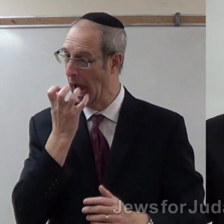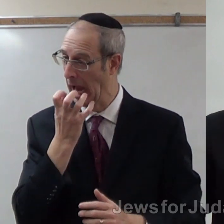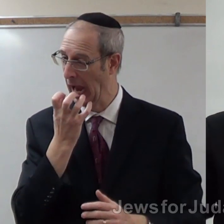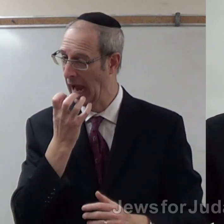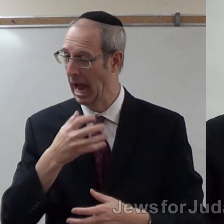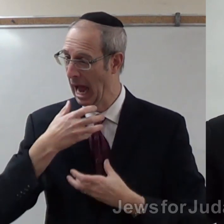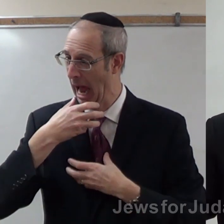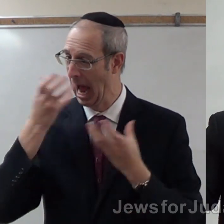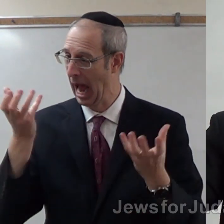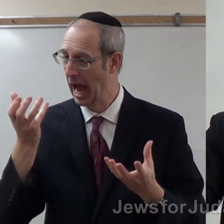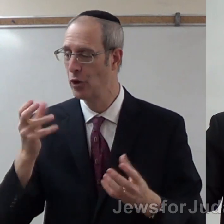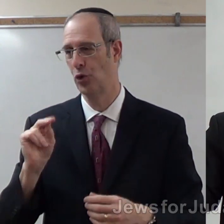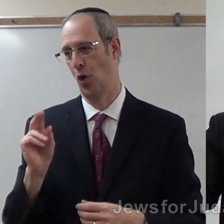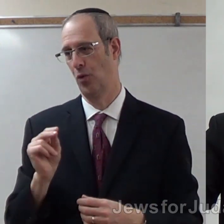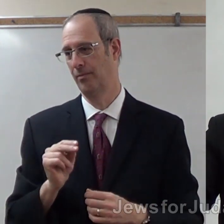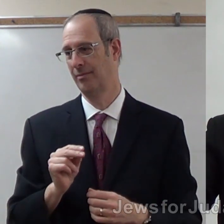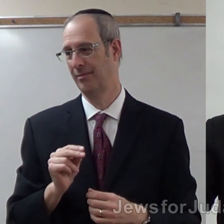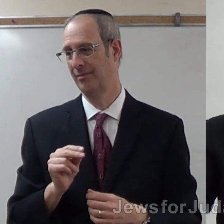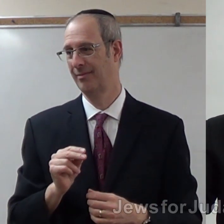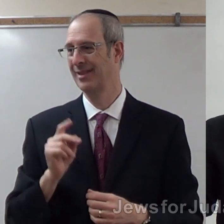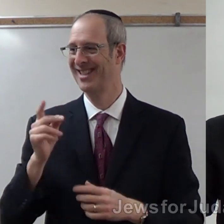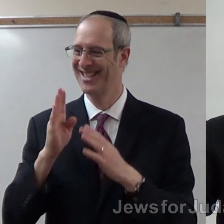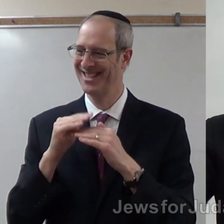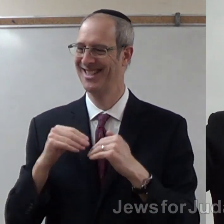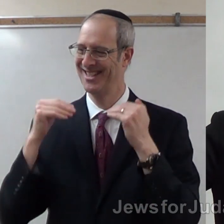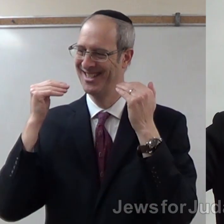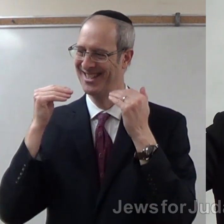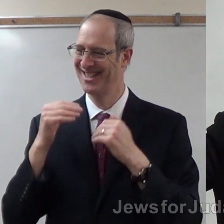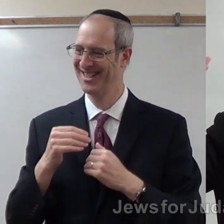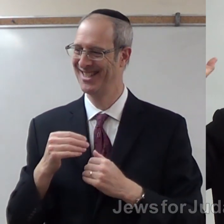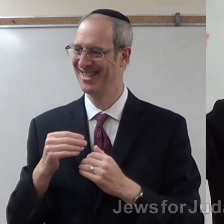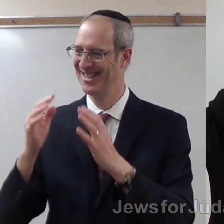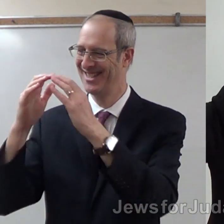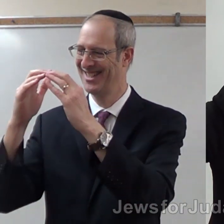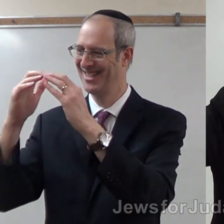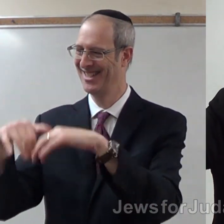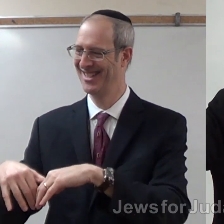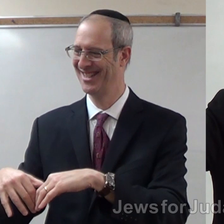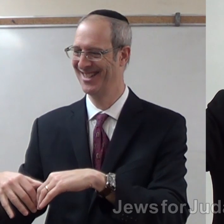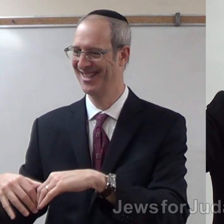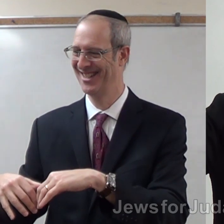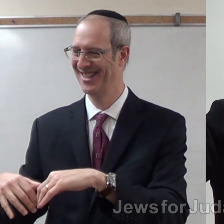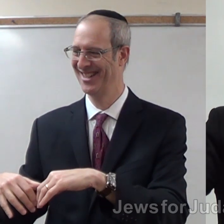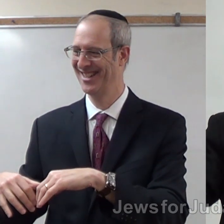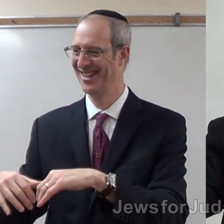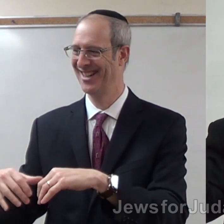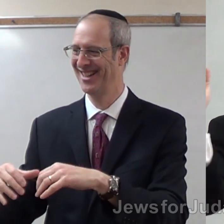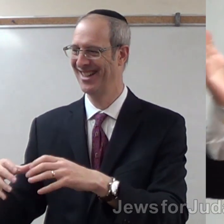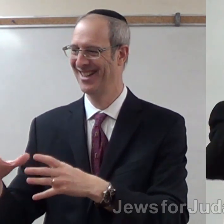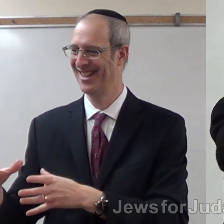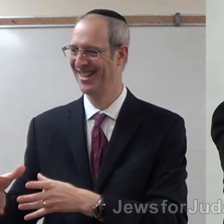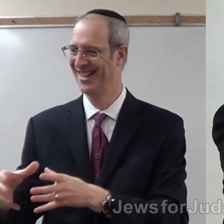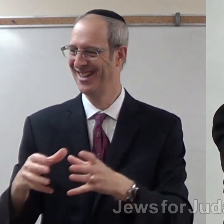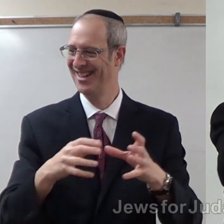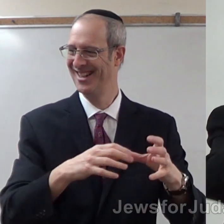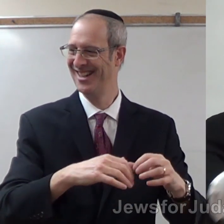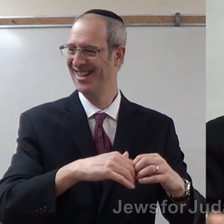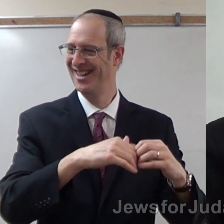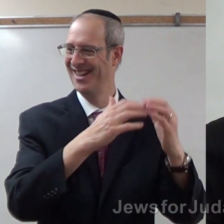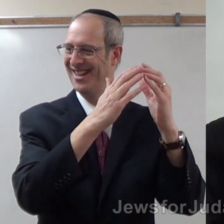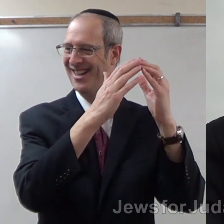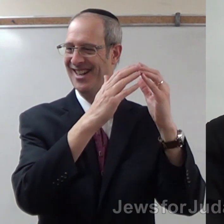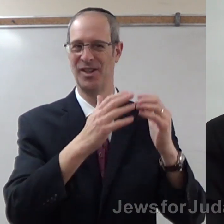Did he scream at her? No. He smiled. He took the sukkah down and he put it back where he had put